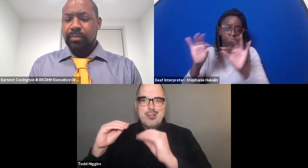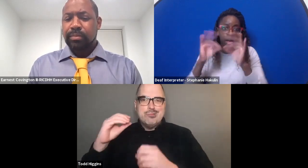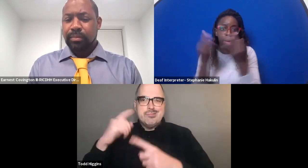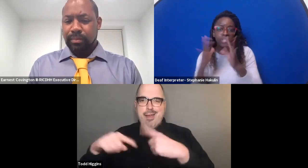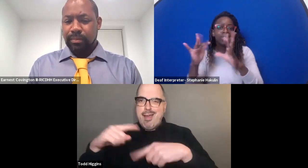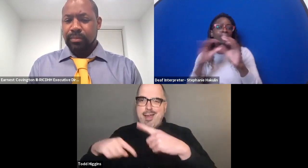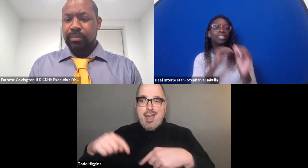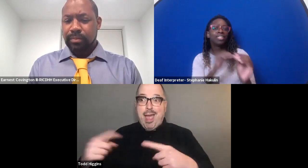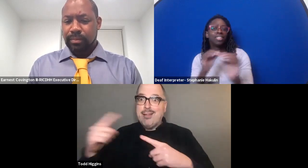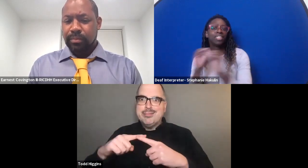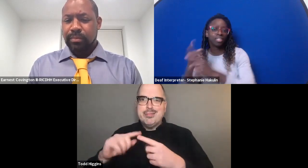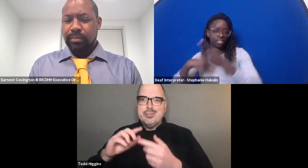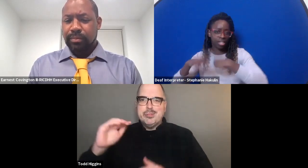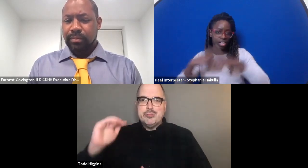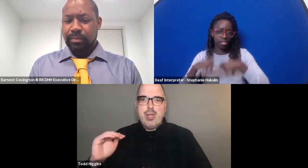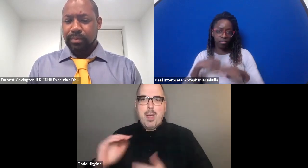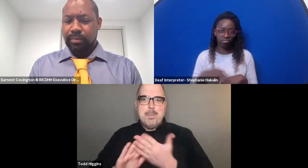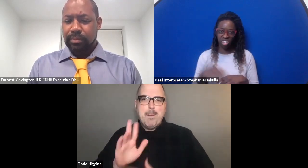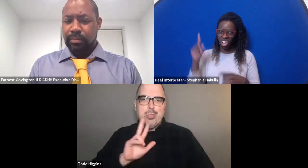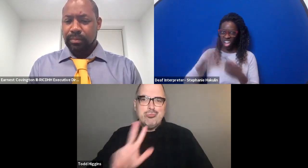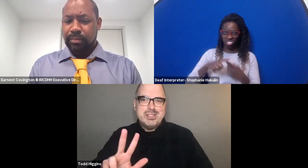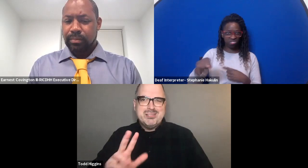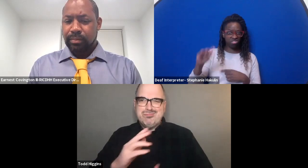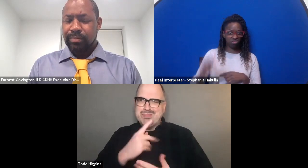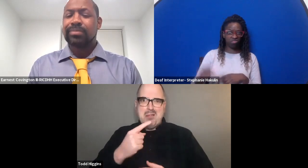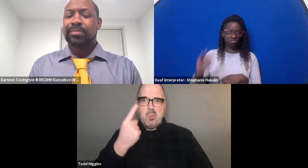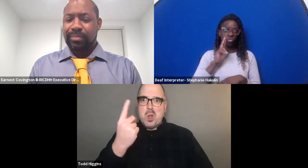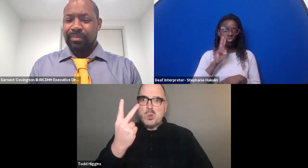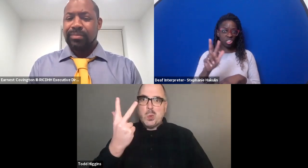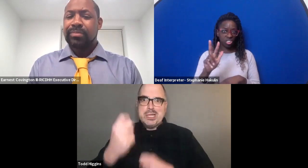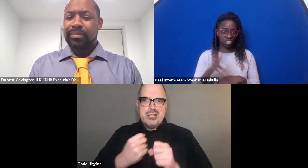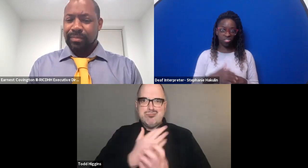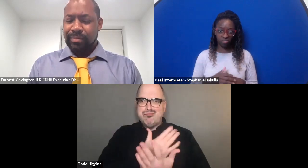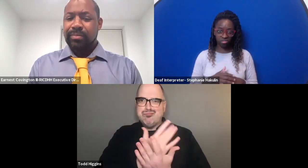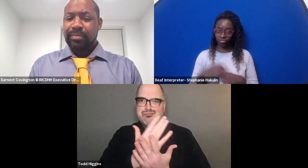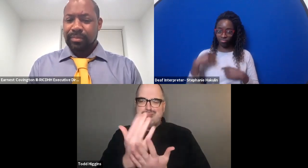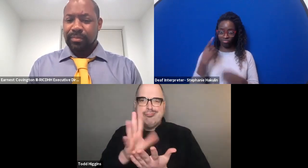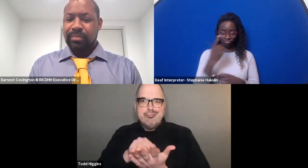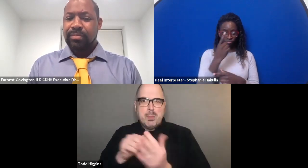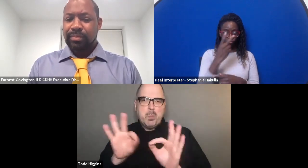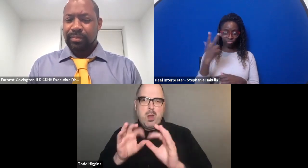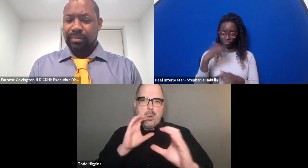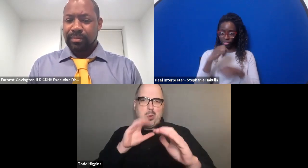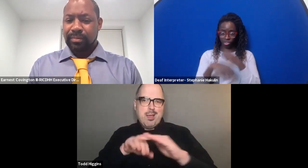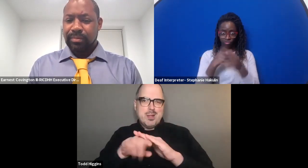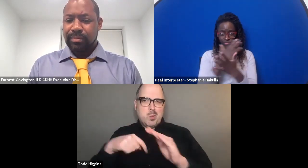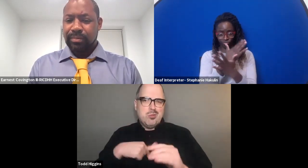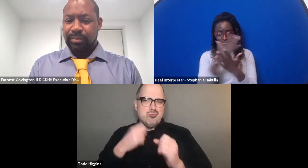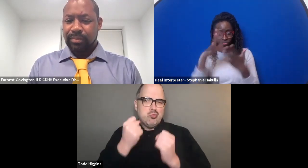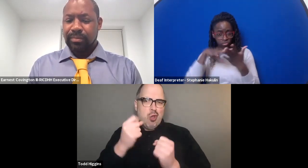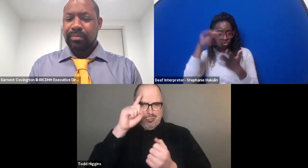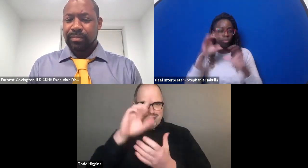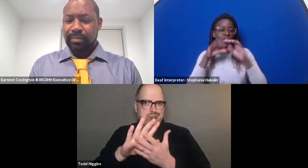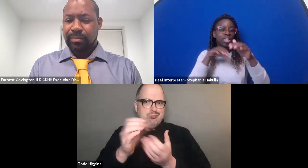to know sign language. And then we actually have a deaf person go into their home and teach them sign language until the child's 3. So they get 3 years